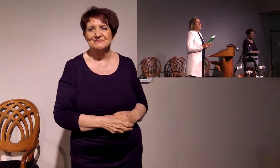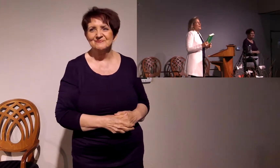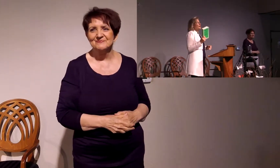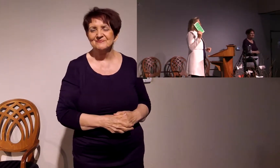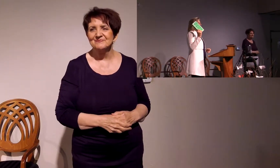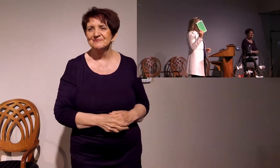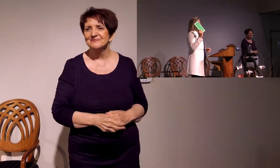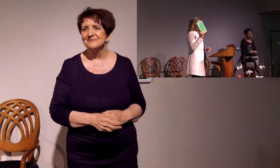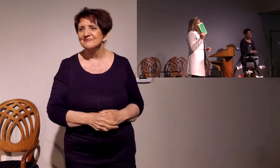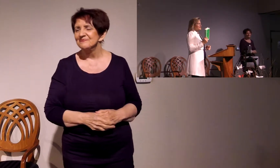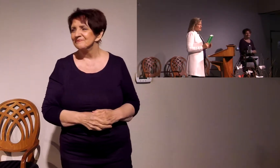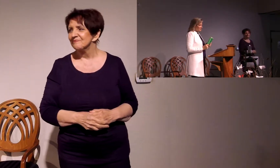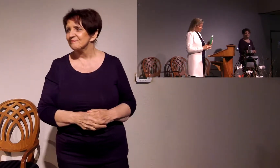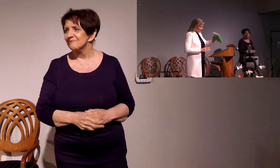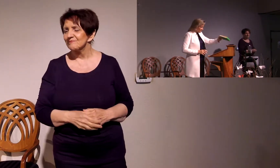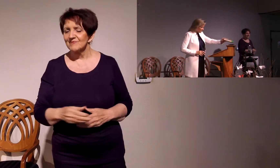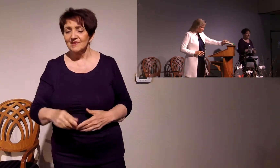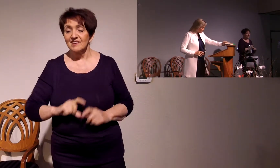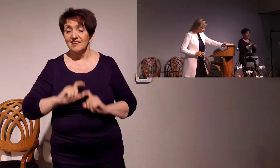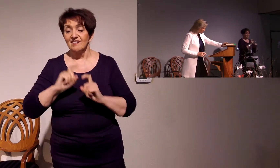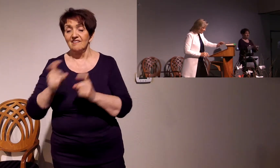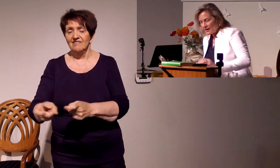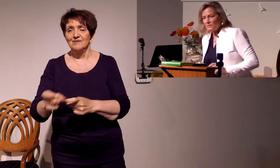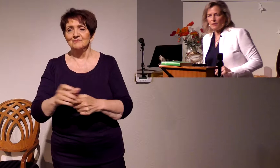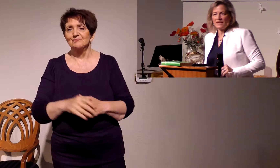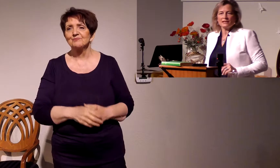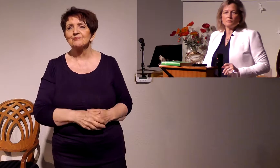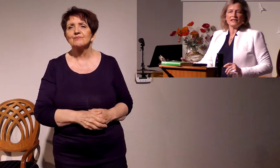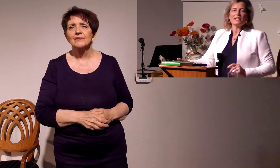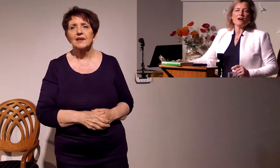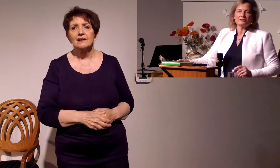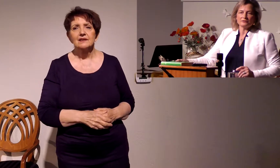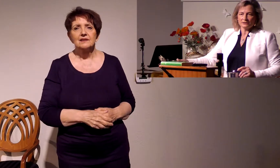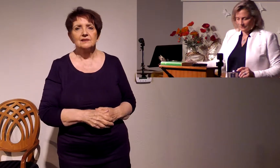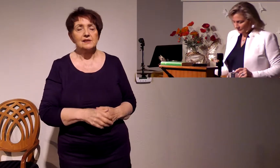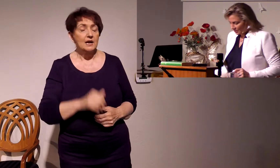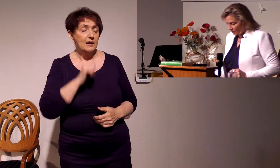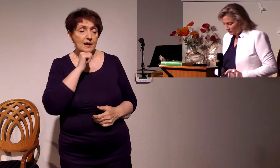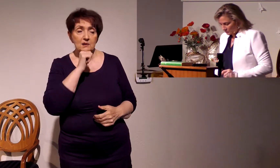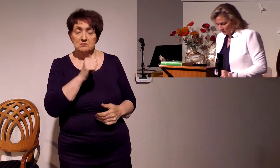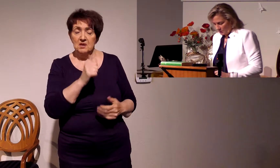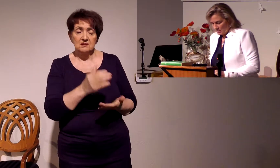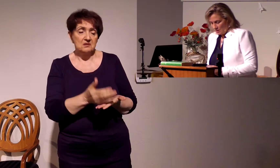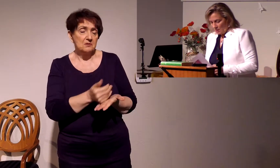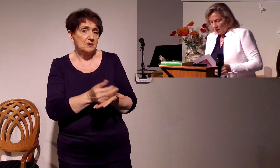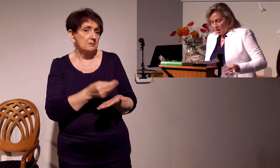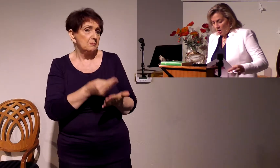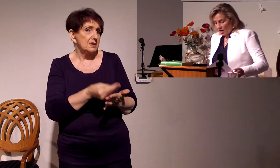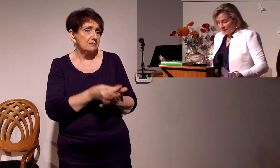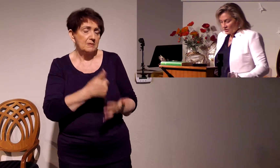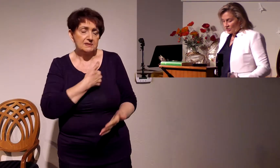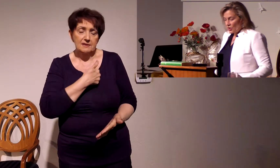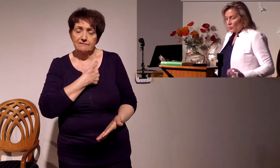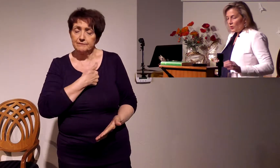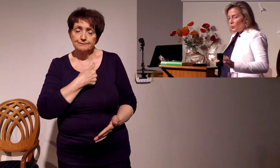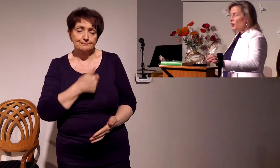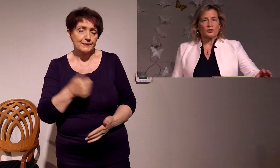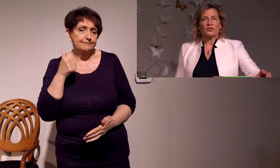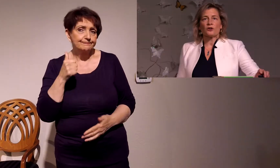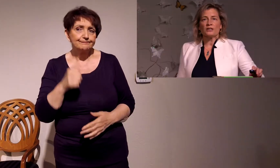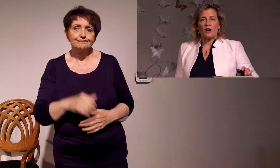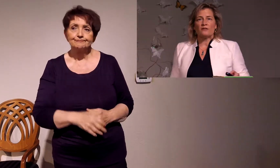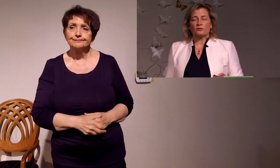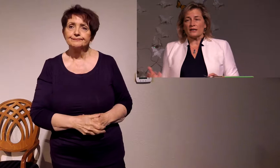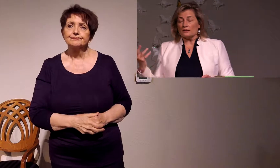Grandson. Give them this gift of this book. And I'm not making a penny off of it. So, all right. So